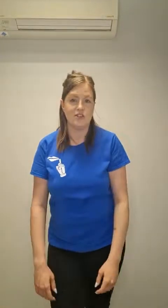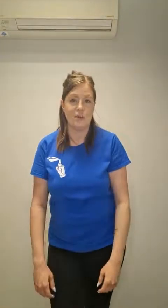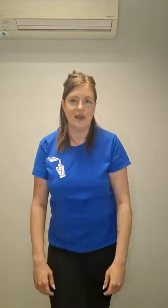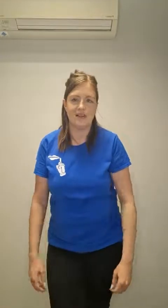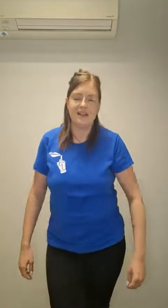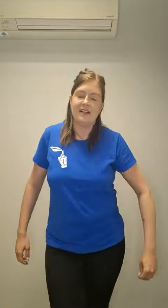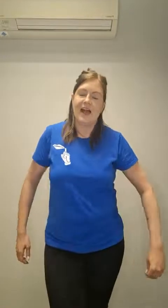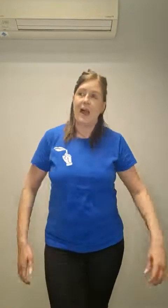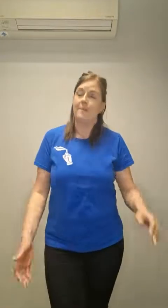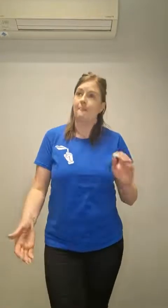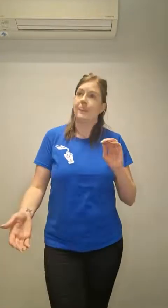it. But